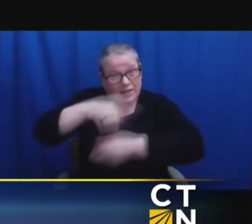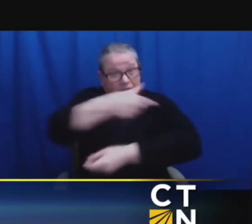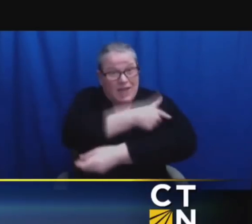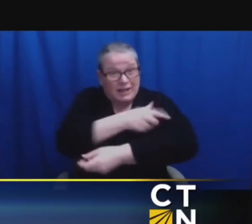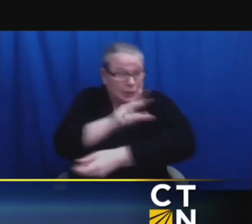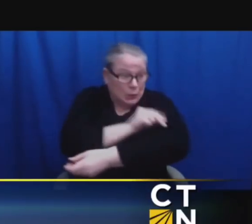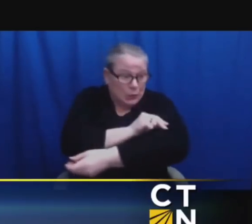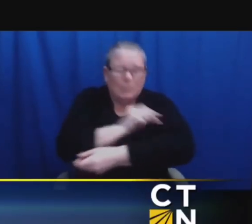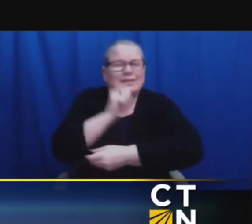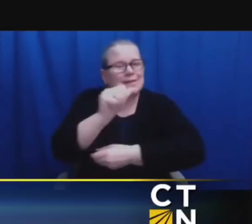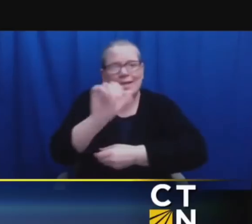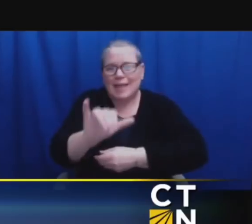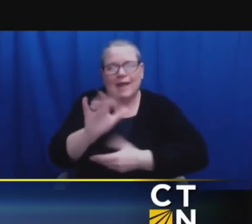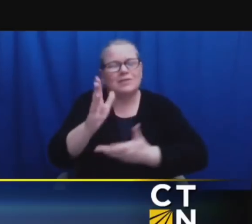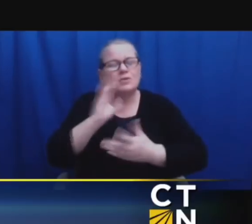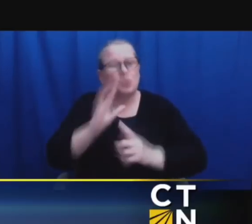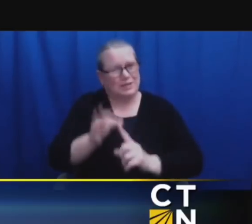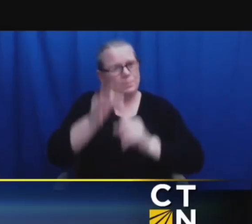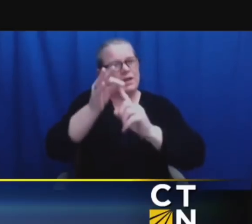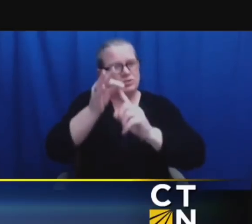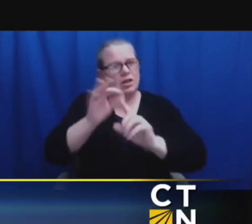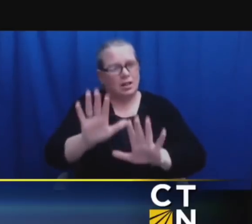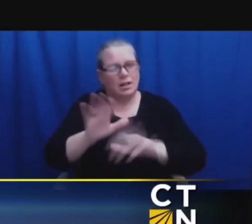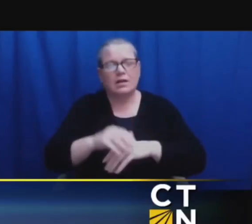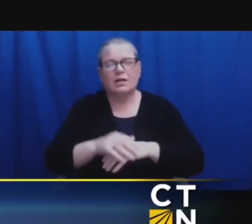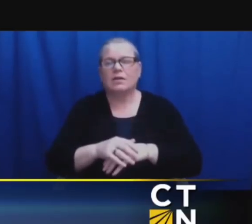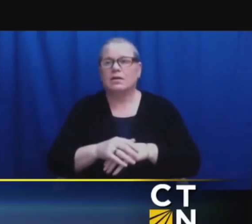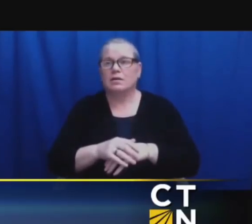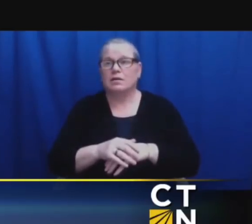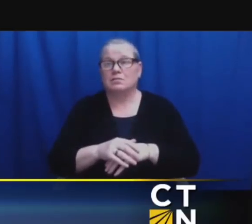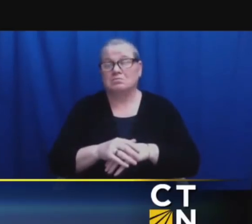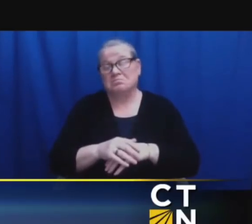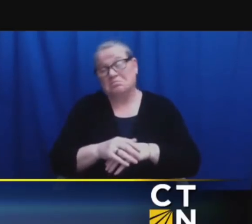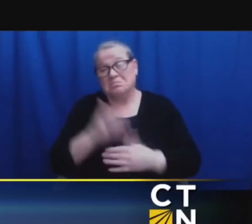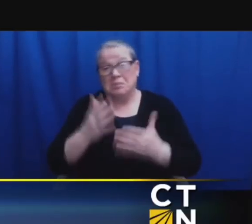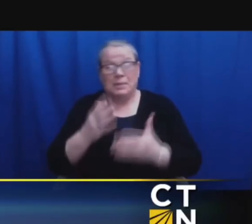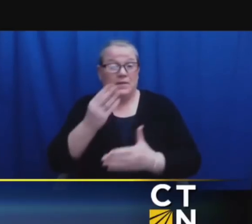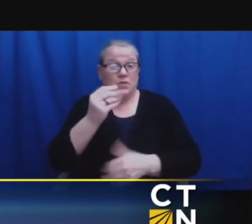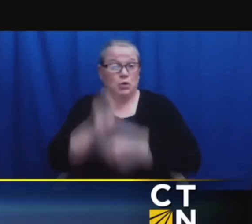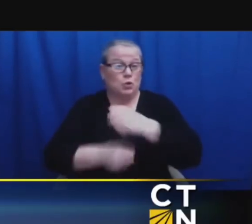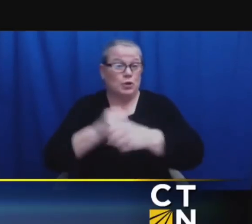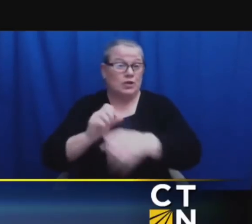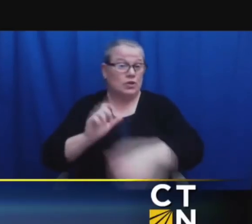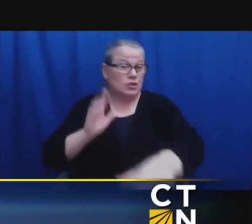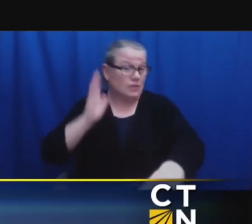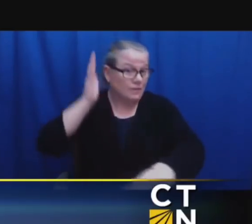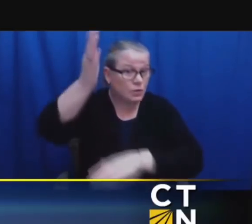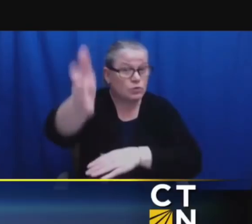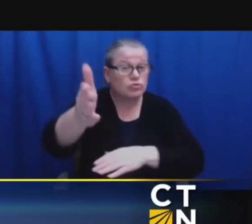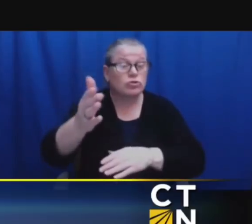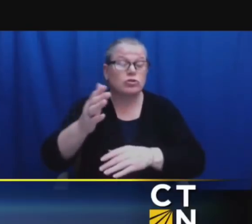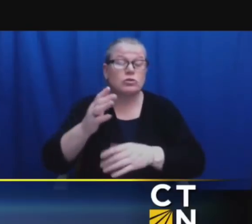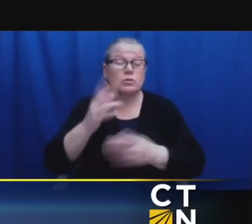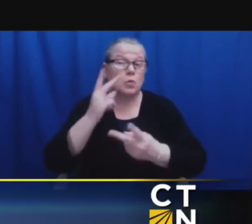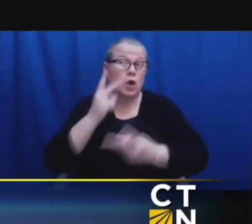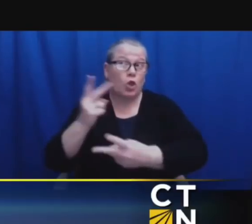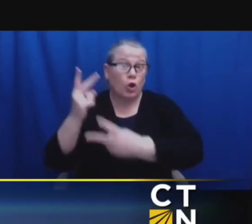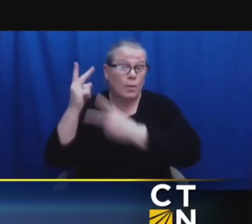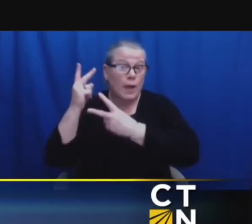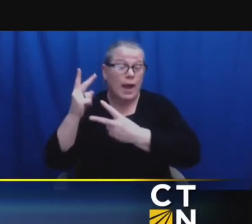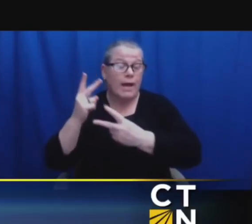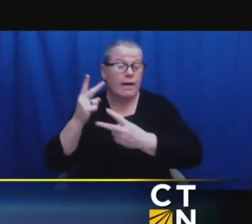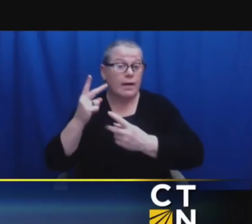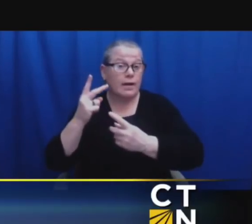Now I'm sure that in a few years, if we look back, in spite of all the tragedies, one of the sort of